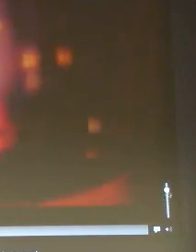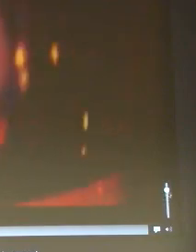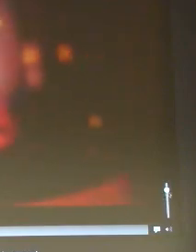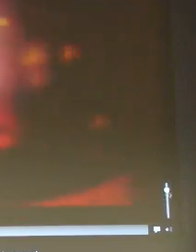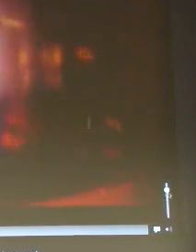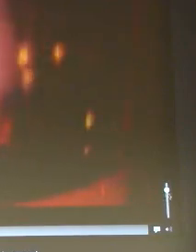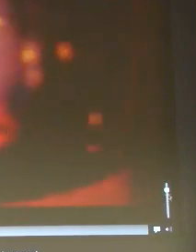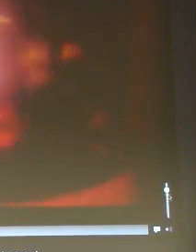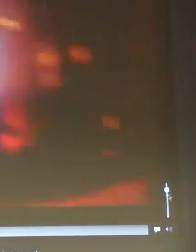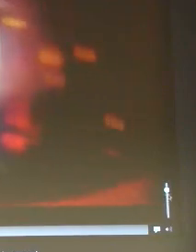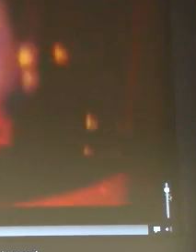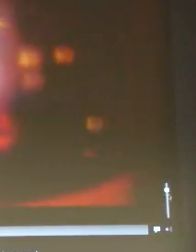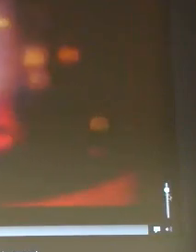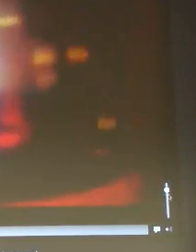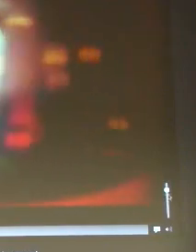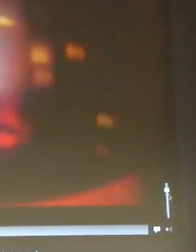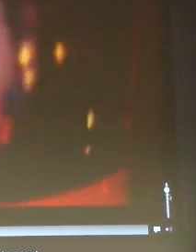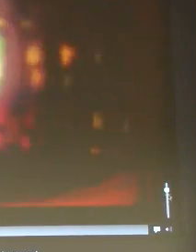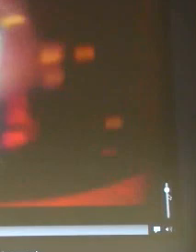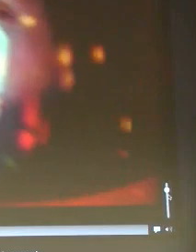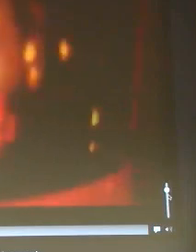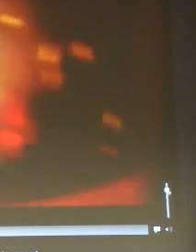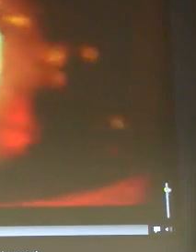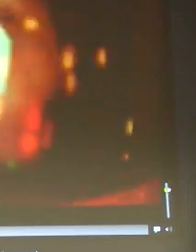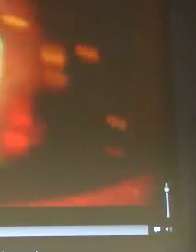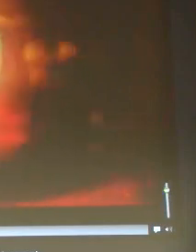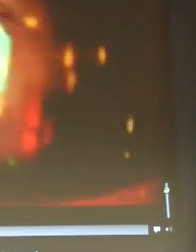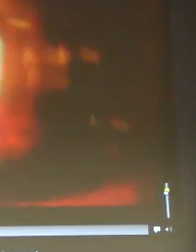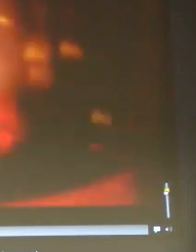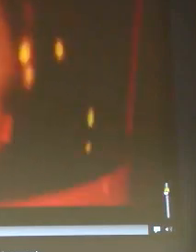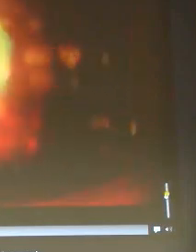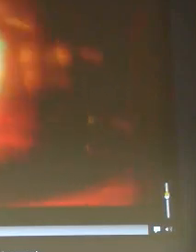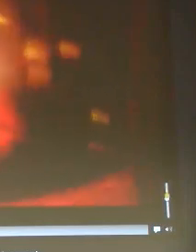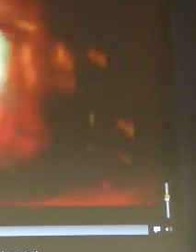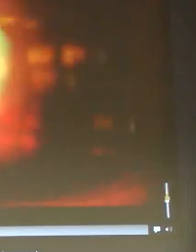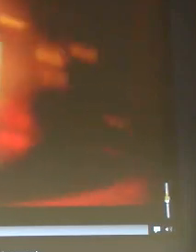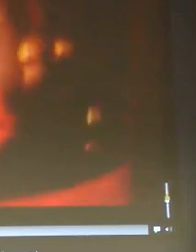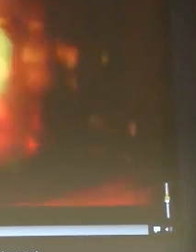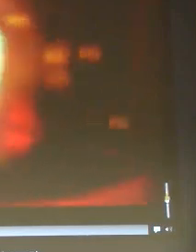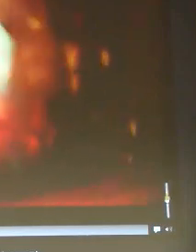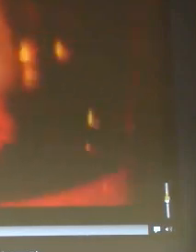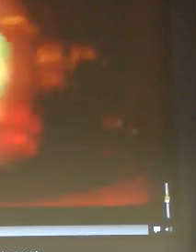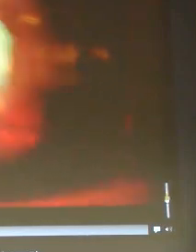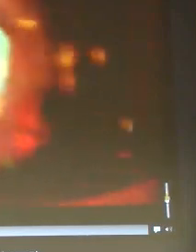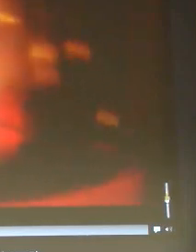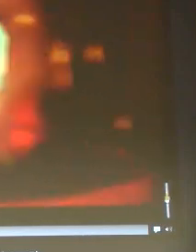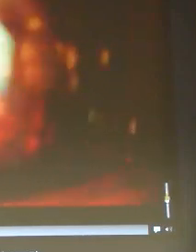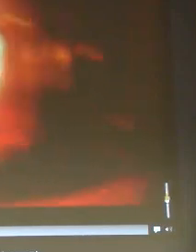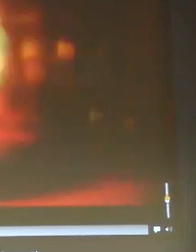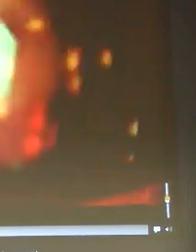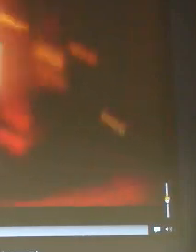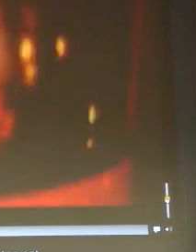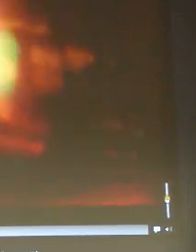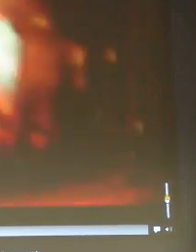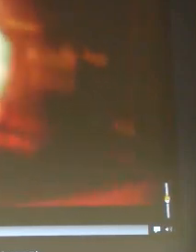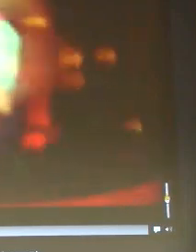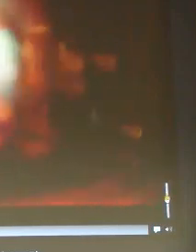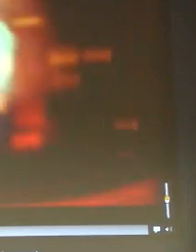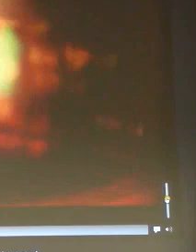about the technique that's being used here, which was developed by Douglas Trumbull. It's called the slit